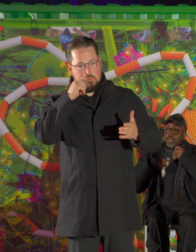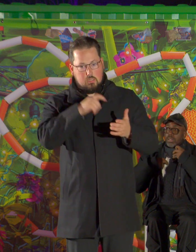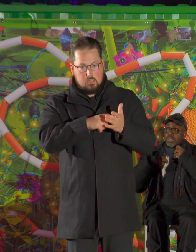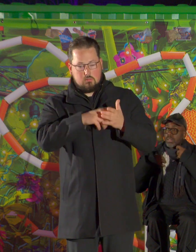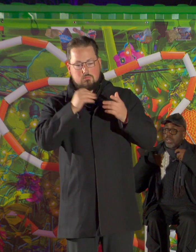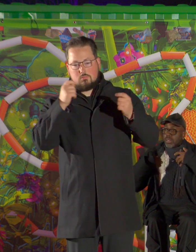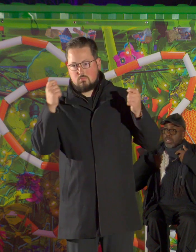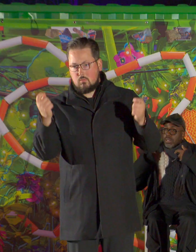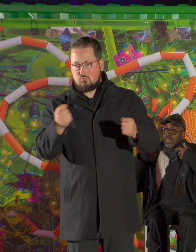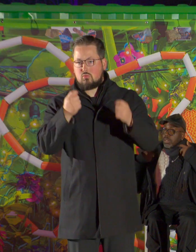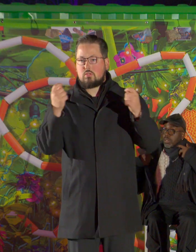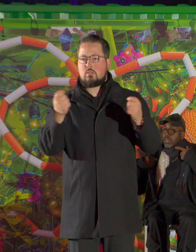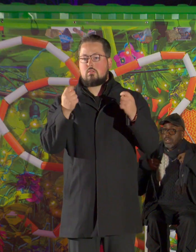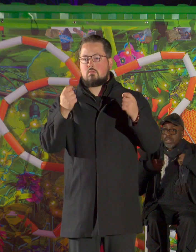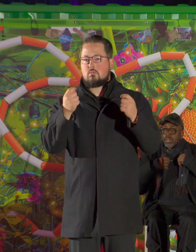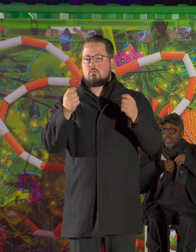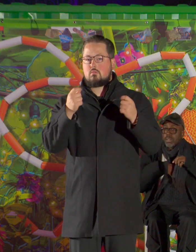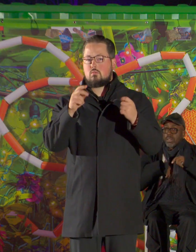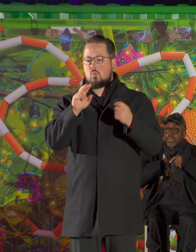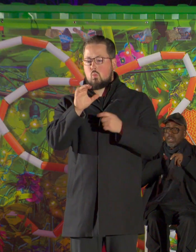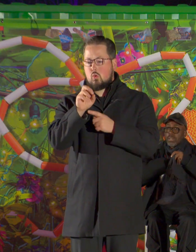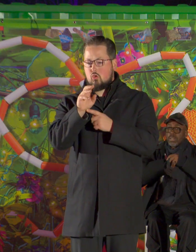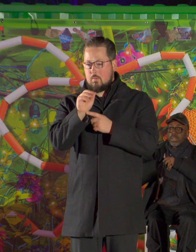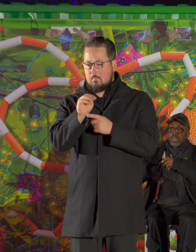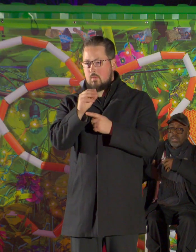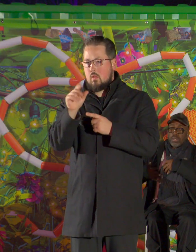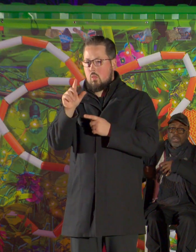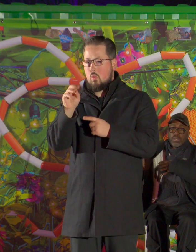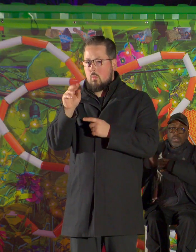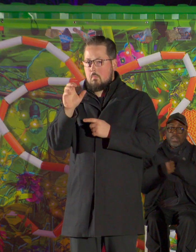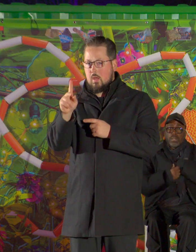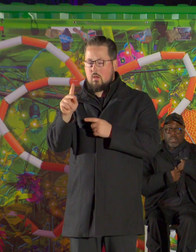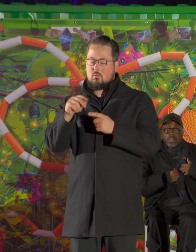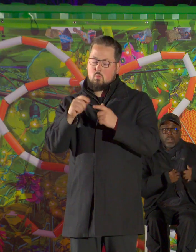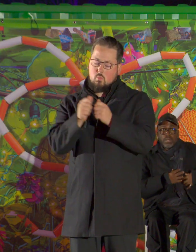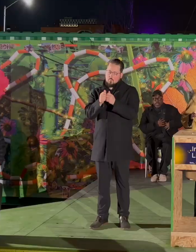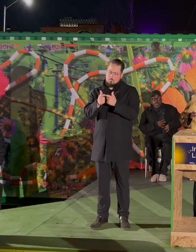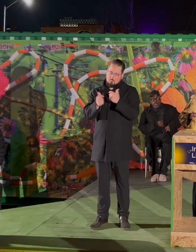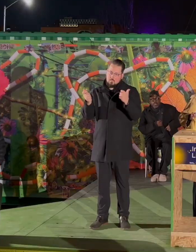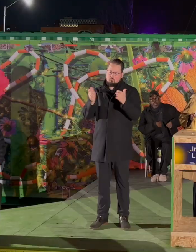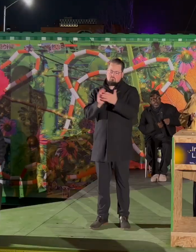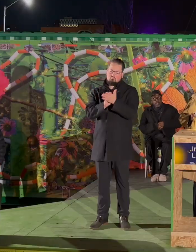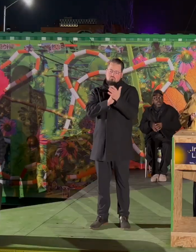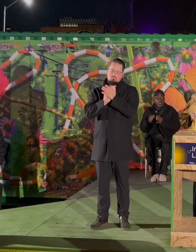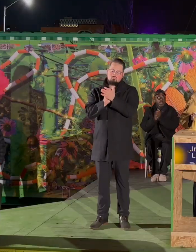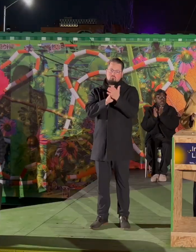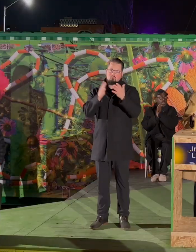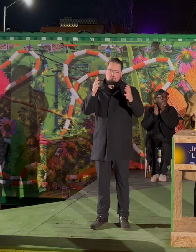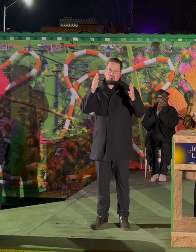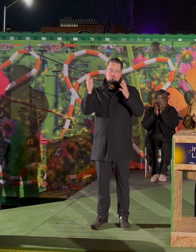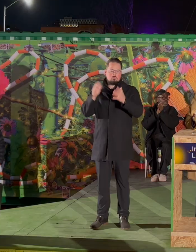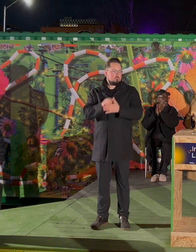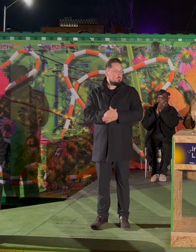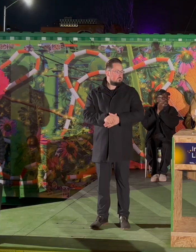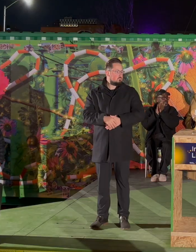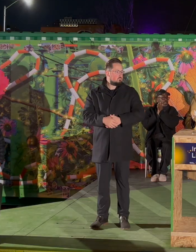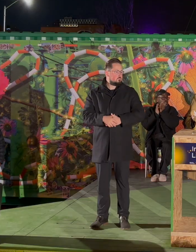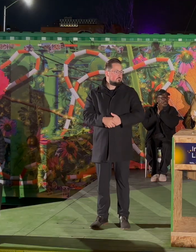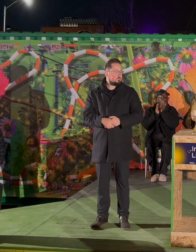and celebrating Wickerham and Lomax for a big round of applause. Thank you so much.